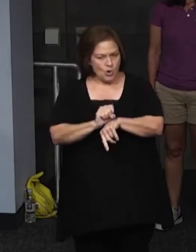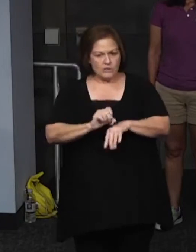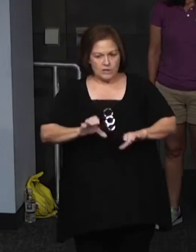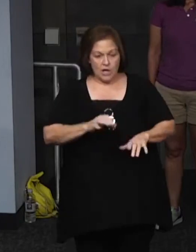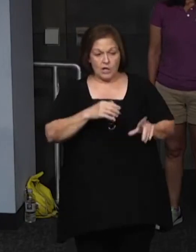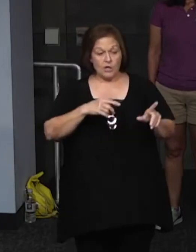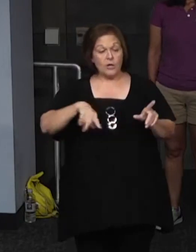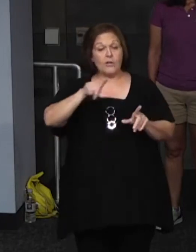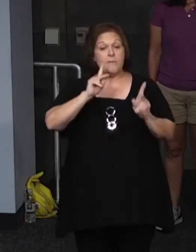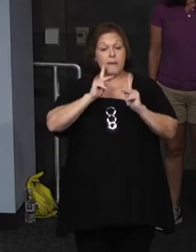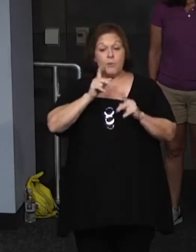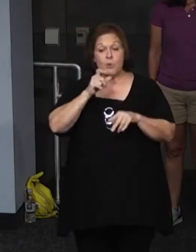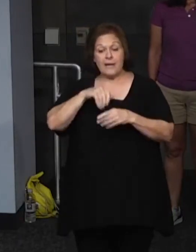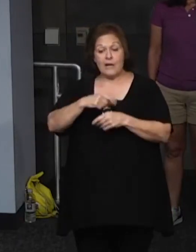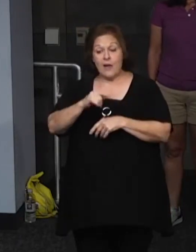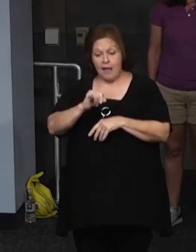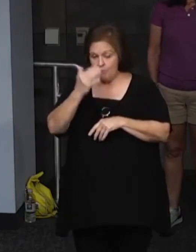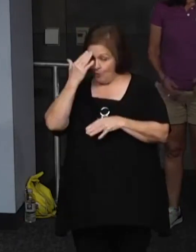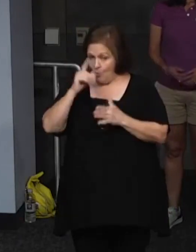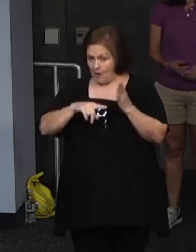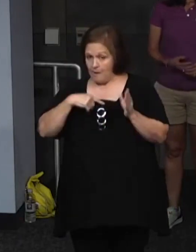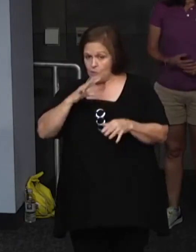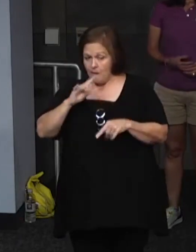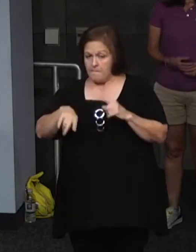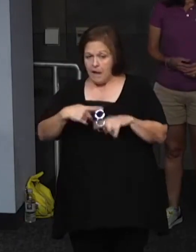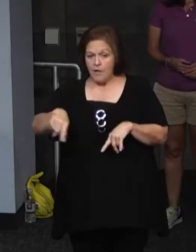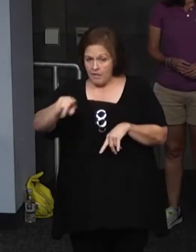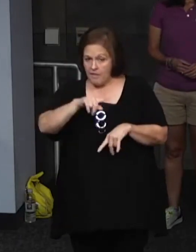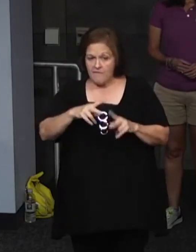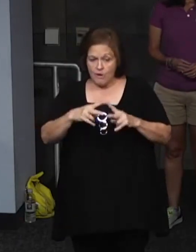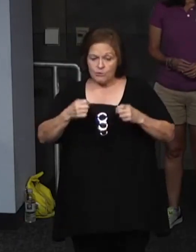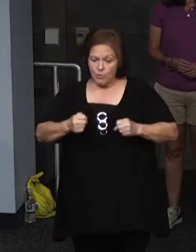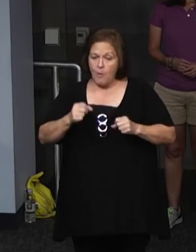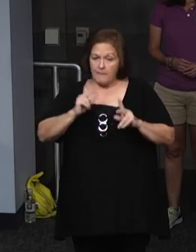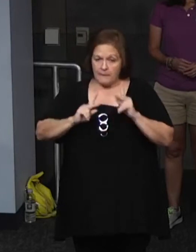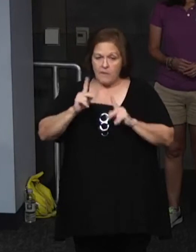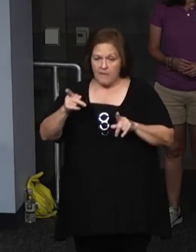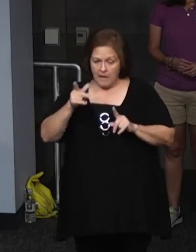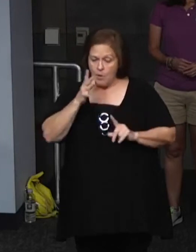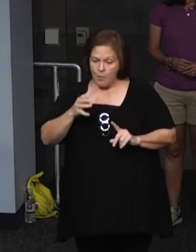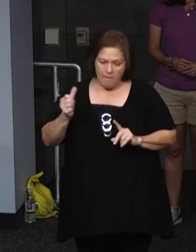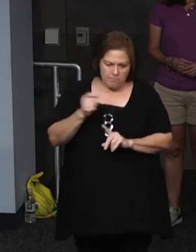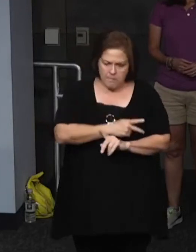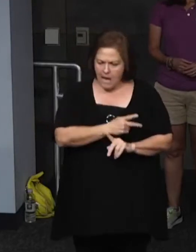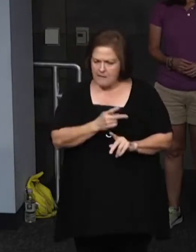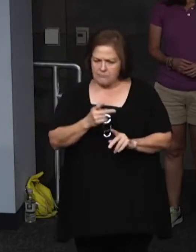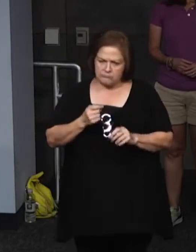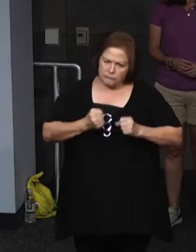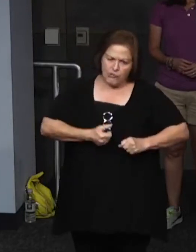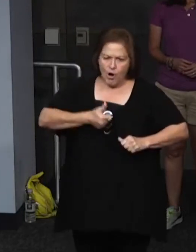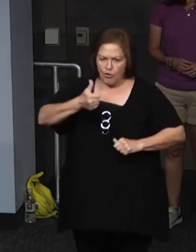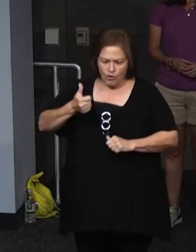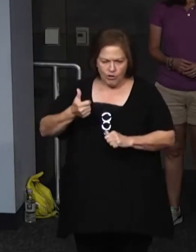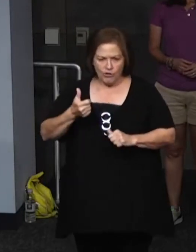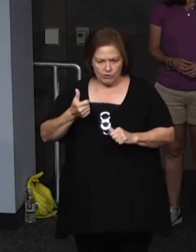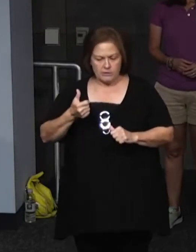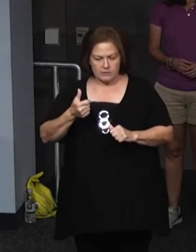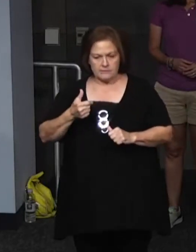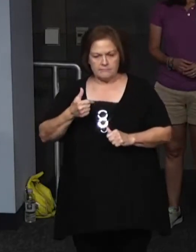Grand Isle, you know what I'm talking about. They are resilient people, and they will come back better and stronger, and certainly our hearts are with